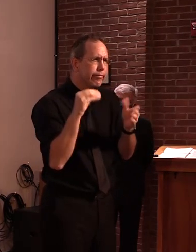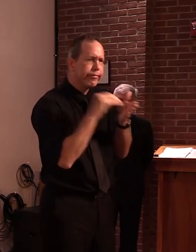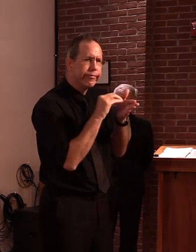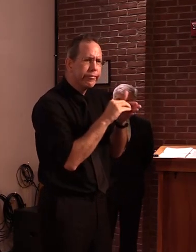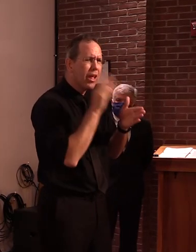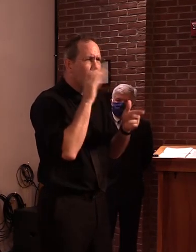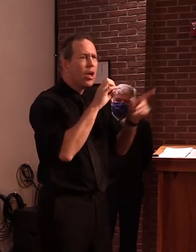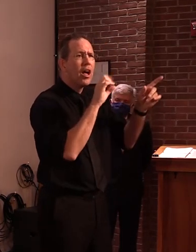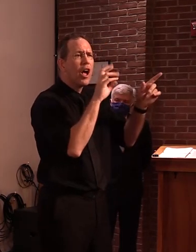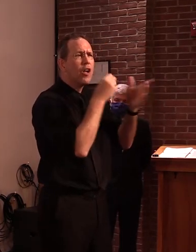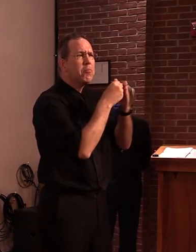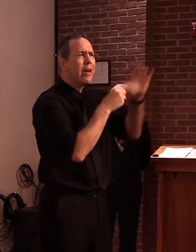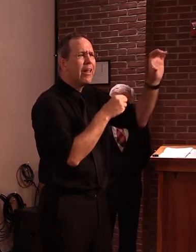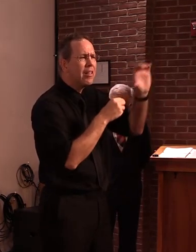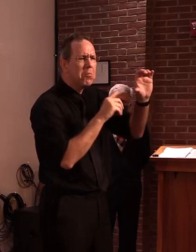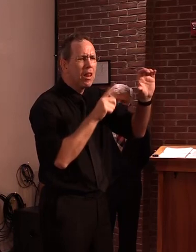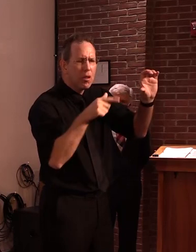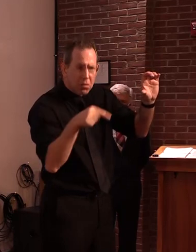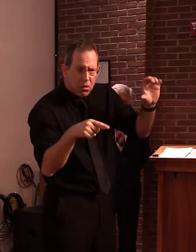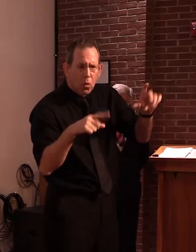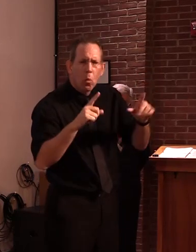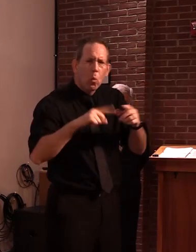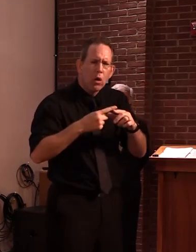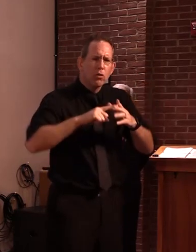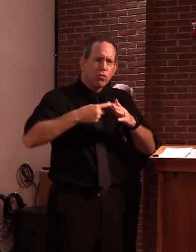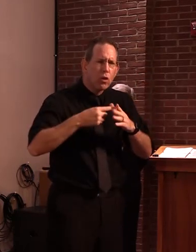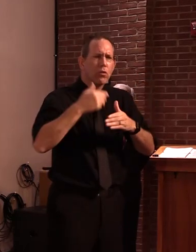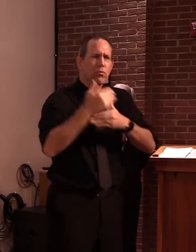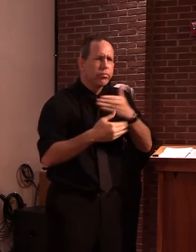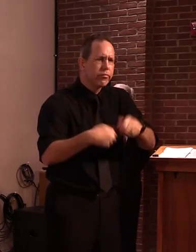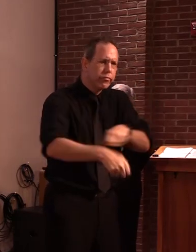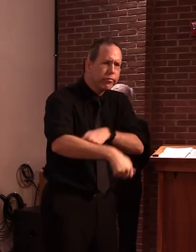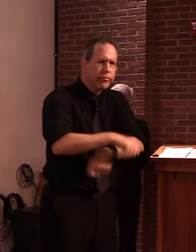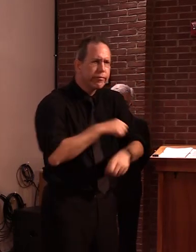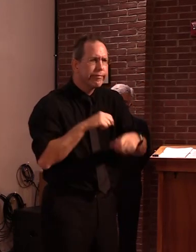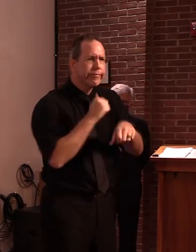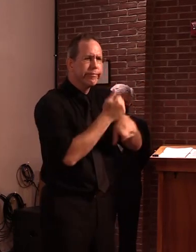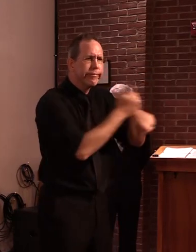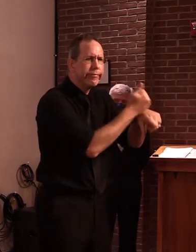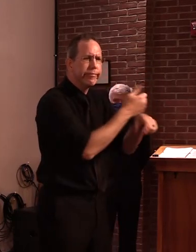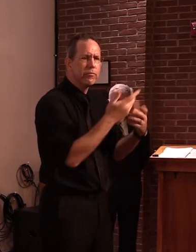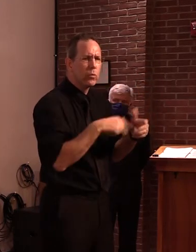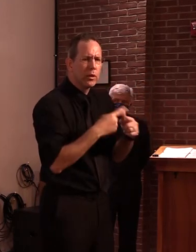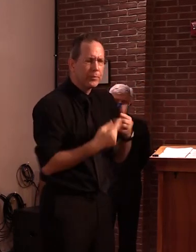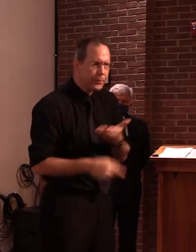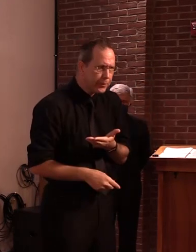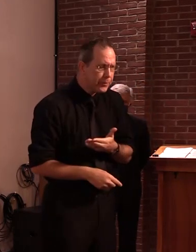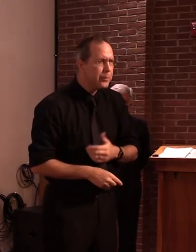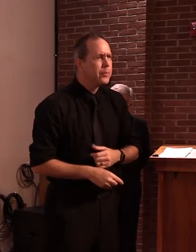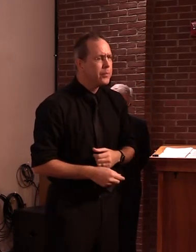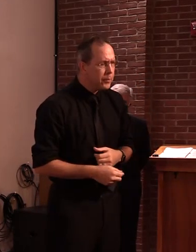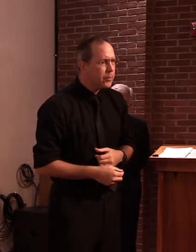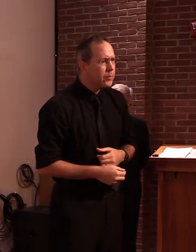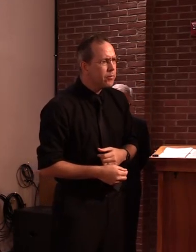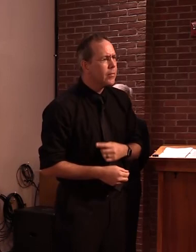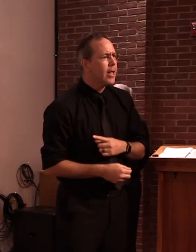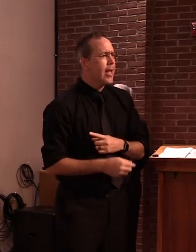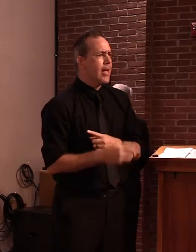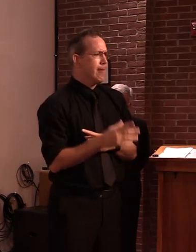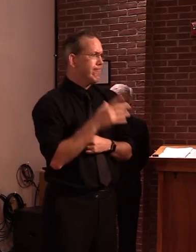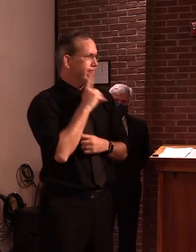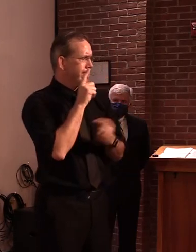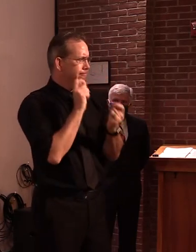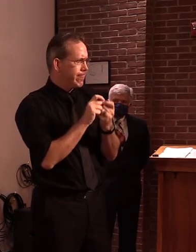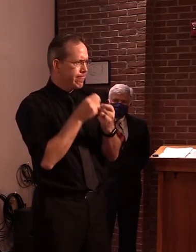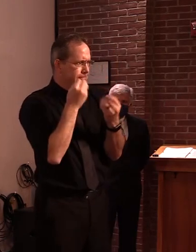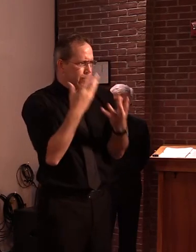Has the data have to flow by the end of the year? Yeah, I don't have that information at this point in time, but we'd be, Commissioner Tierney is on the